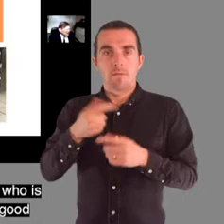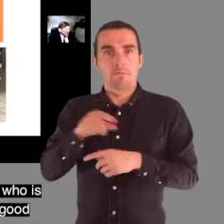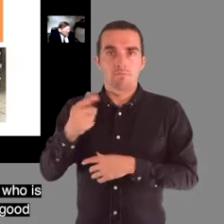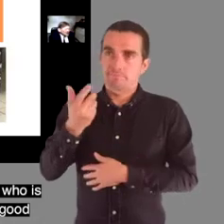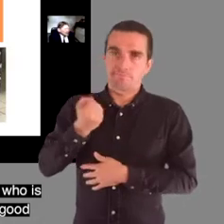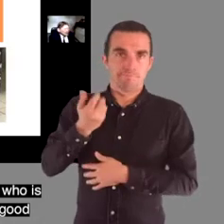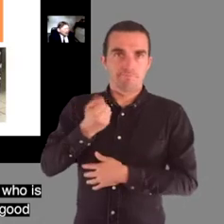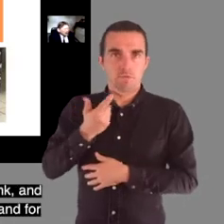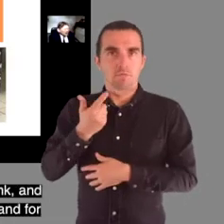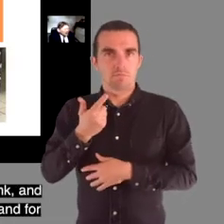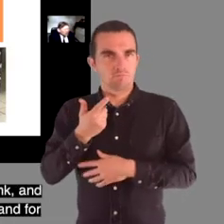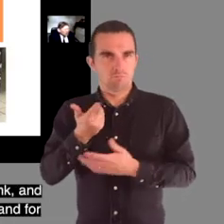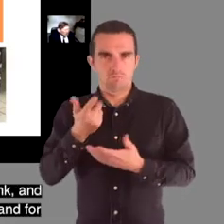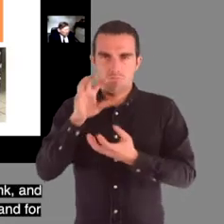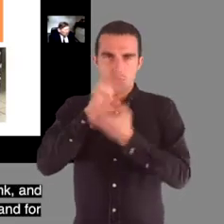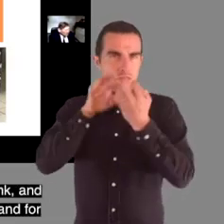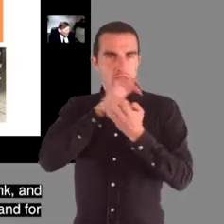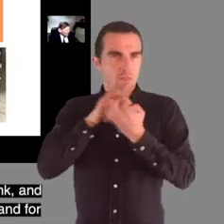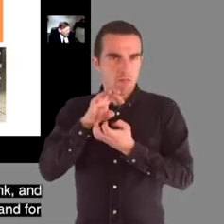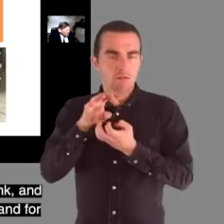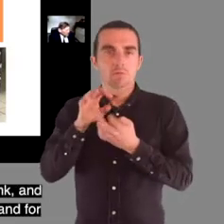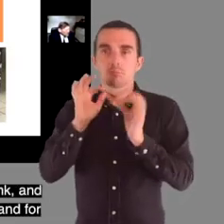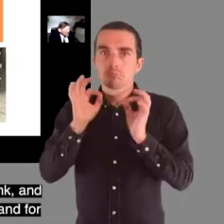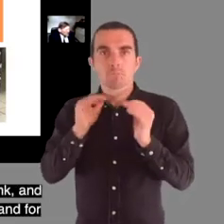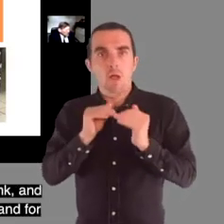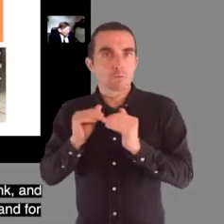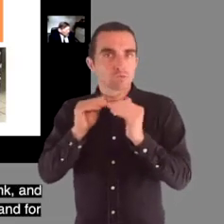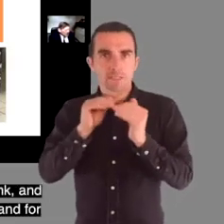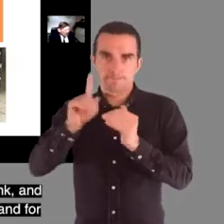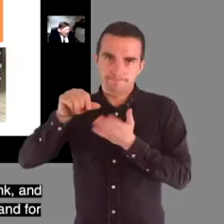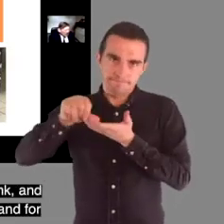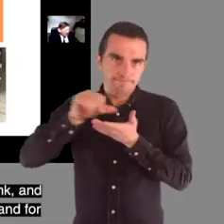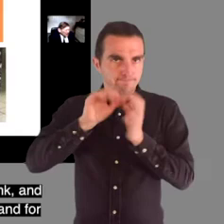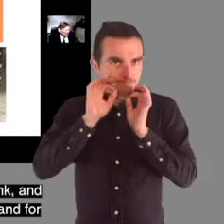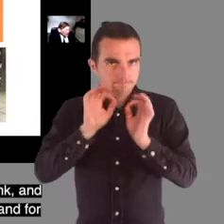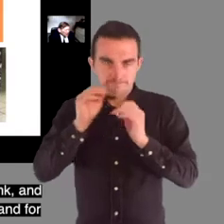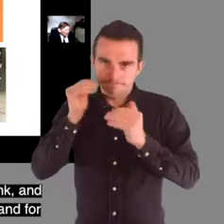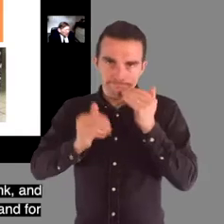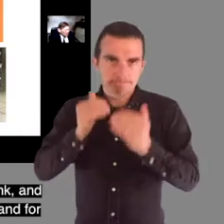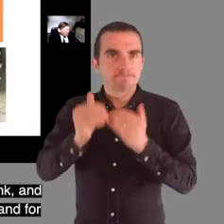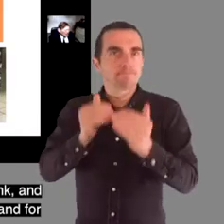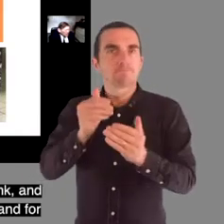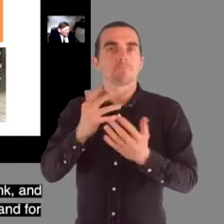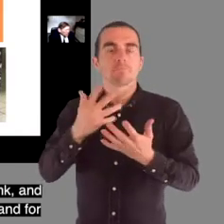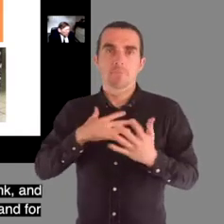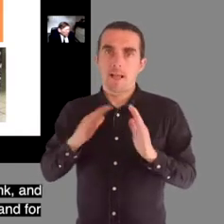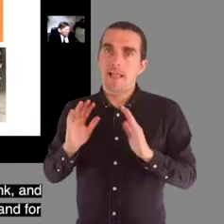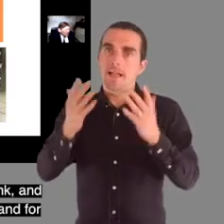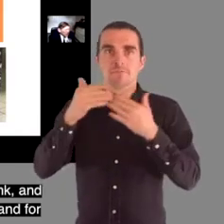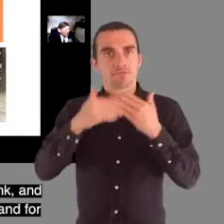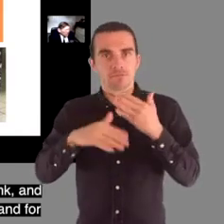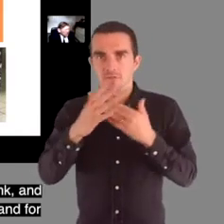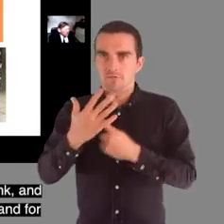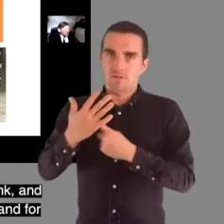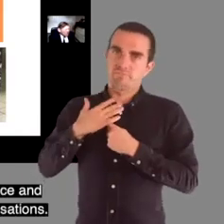is attacked, having established good benefit systems, the weakest link. And so the price of